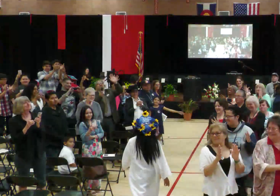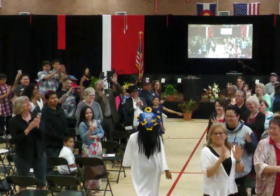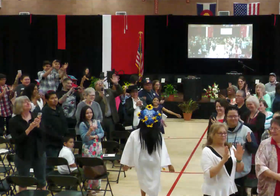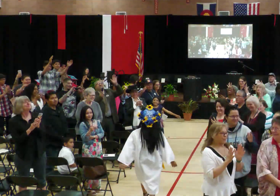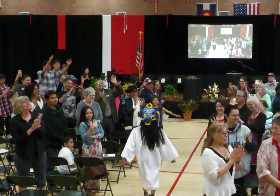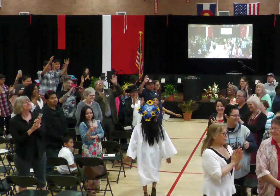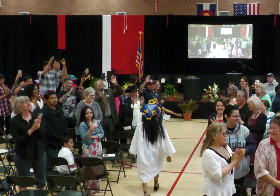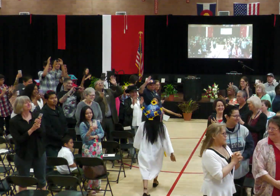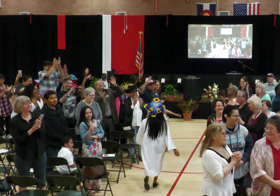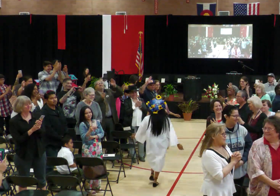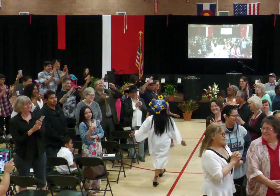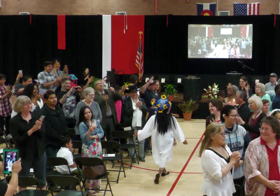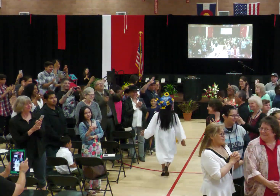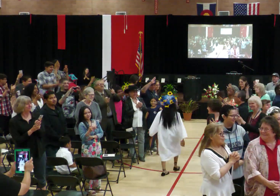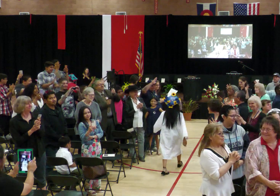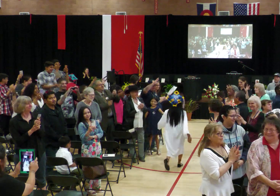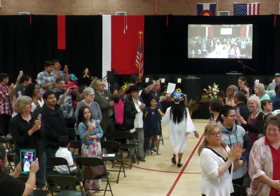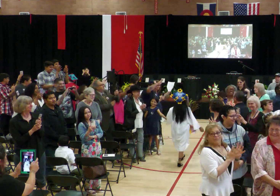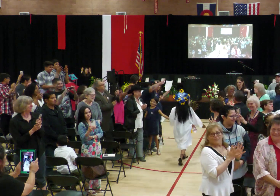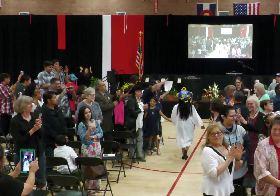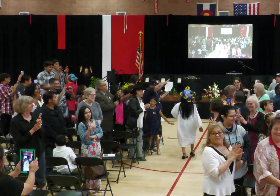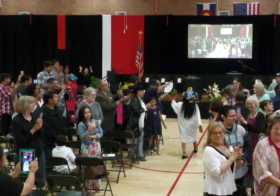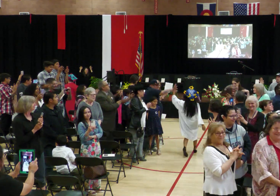Shamari Hampton goes to touch the bulldog